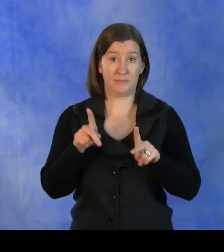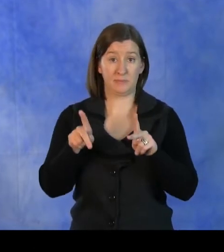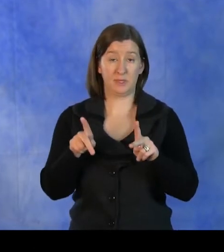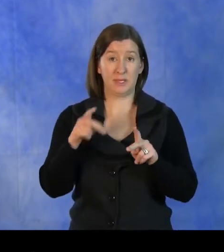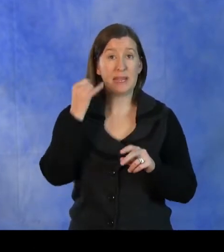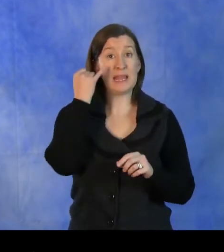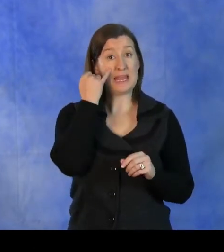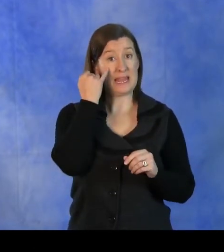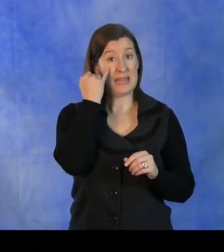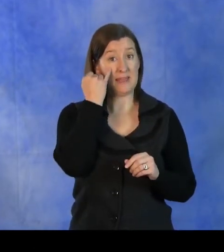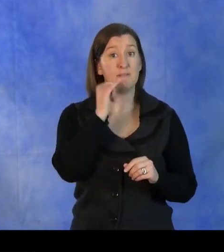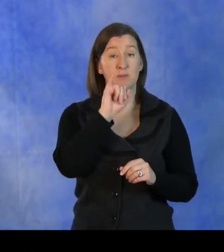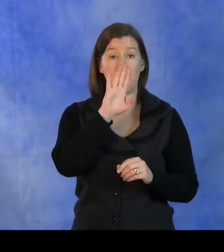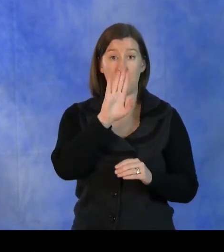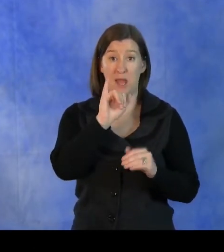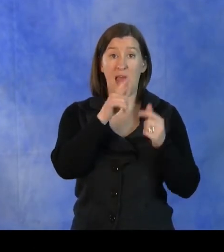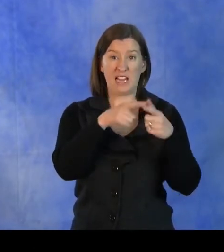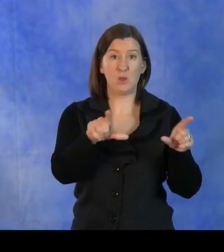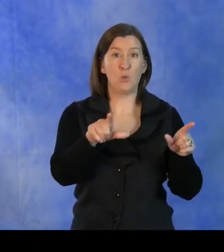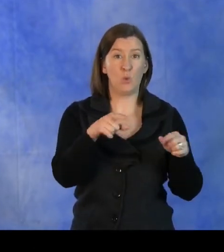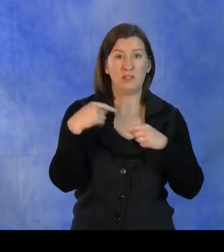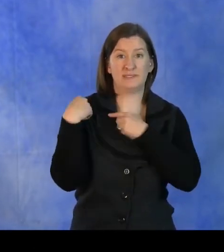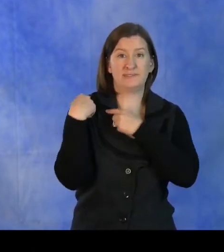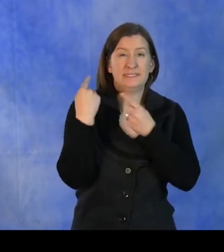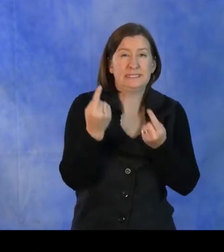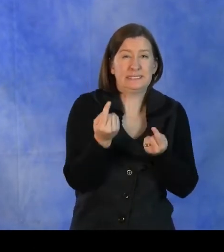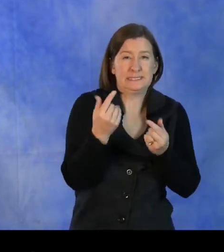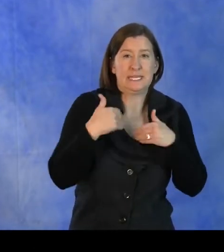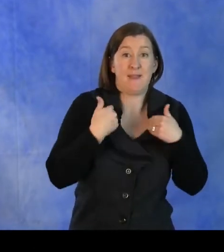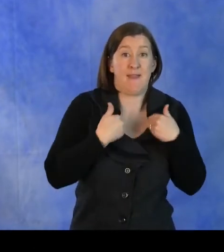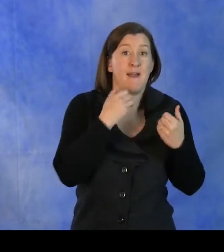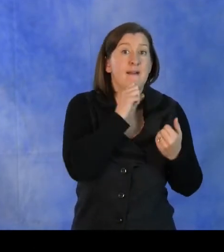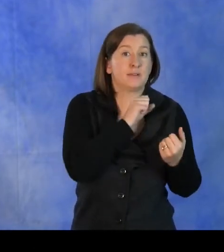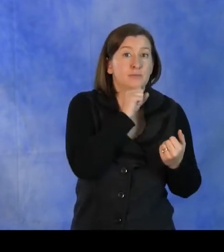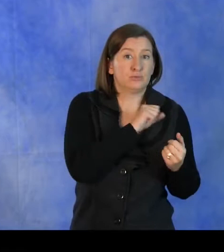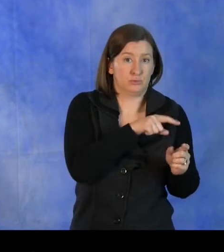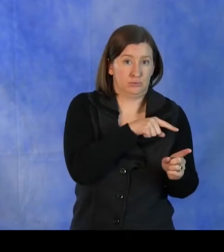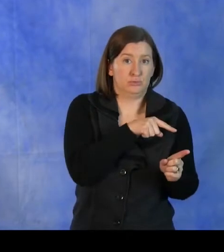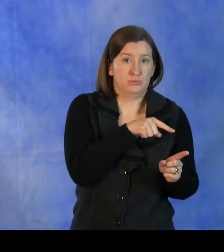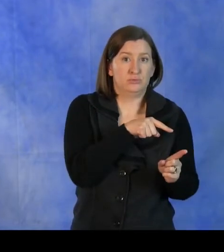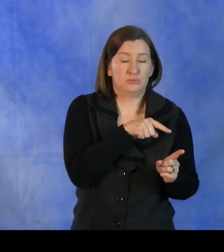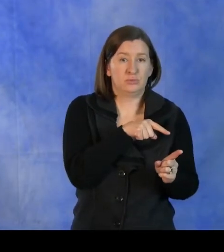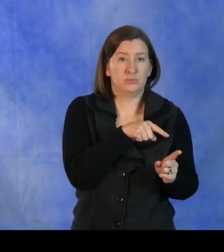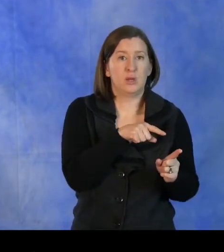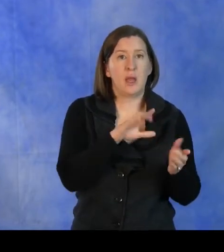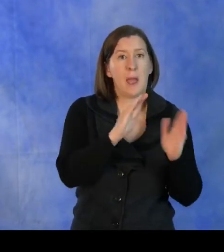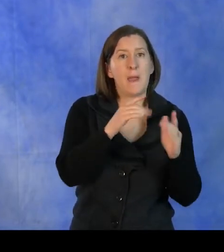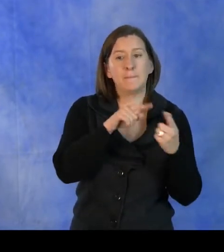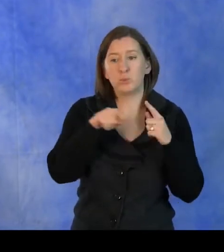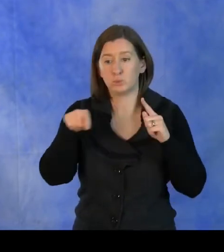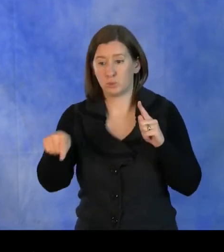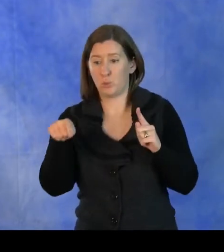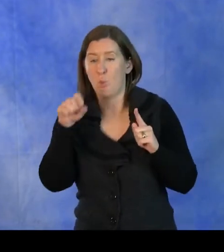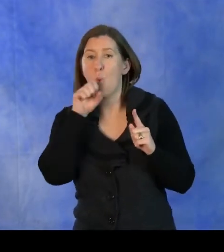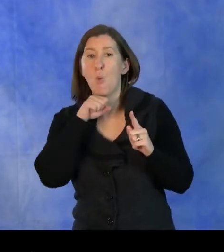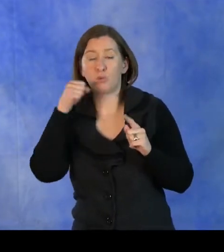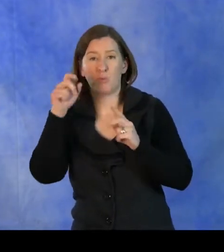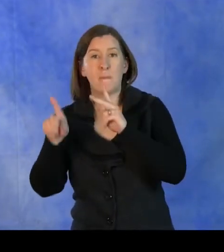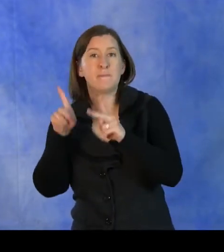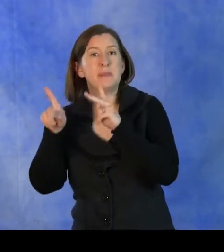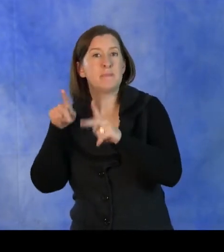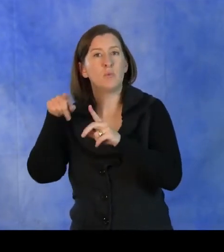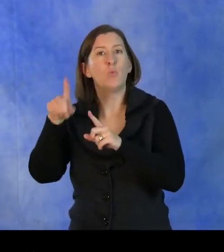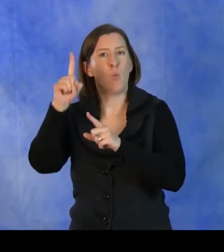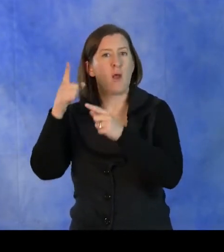Also with older people, if they were bilingual since they were young